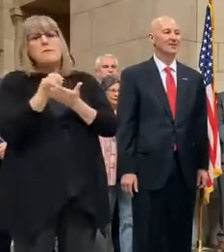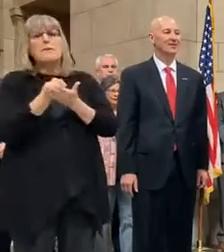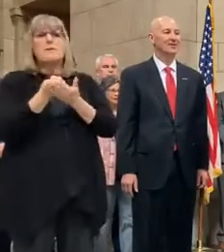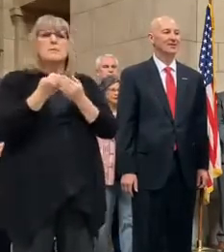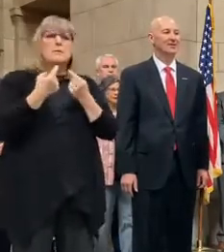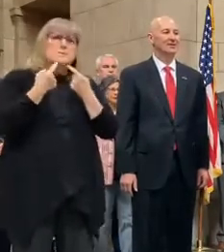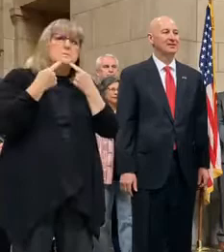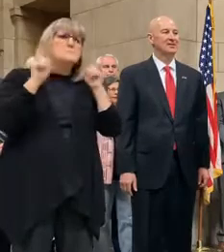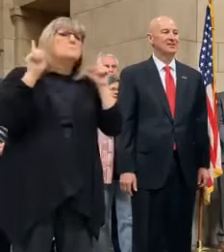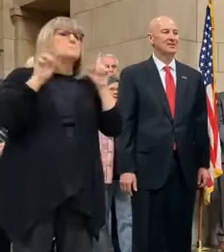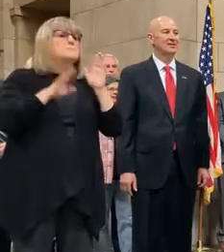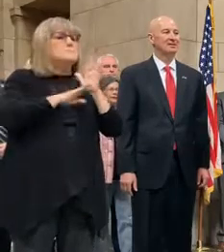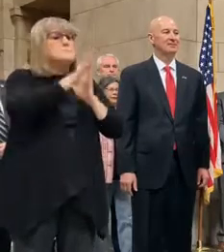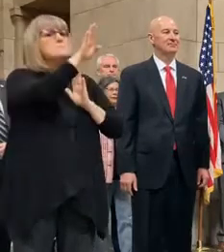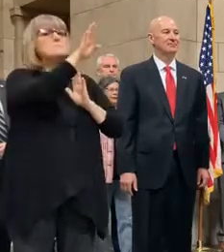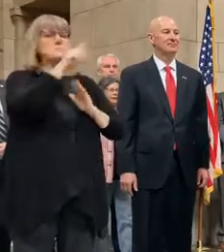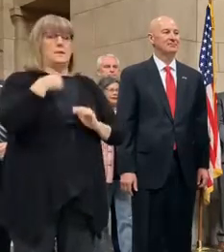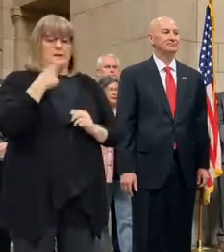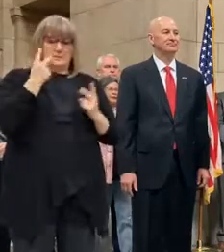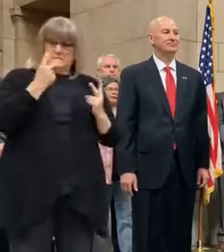everything I see verifies that.